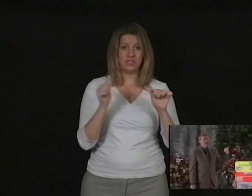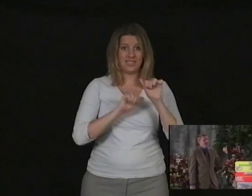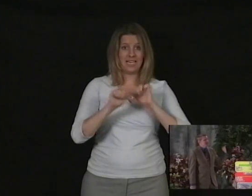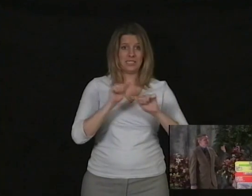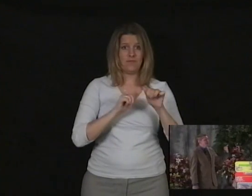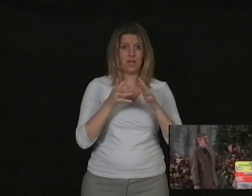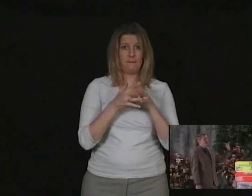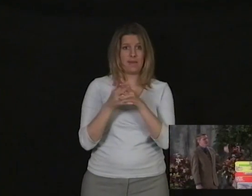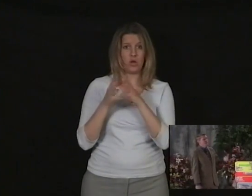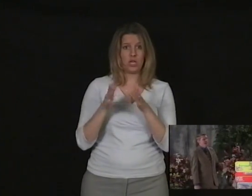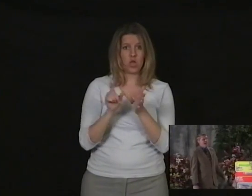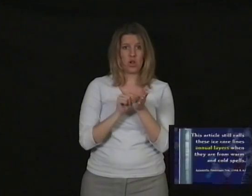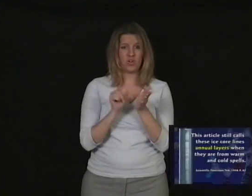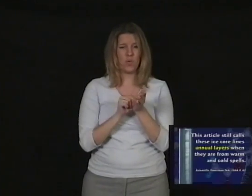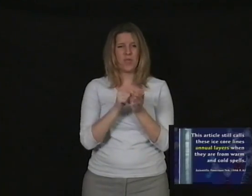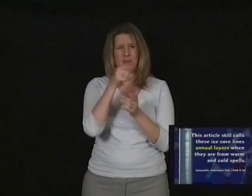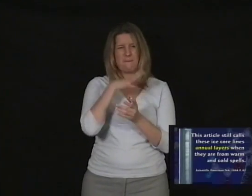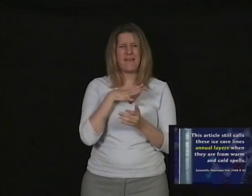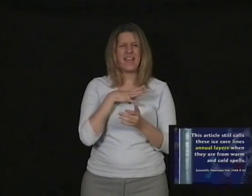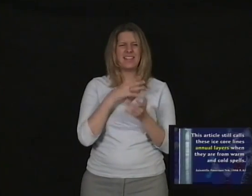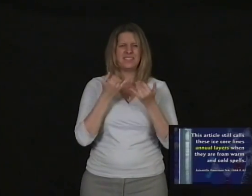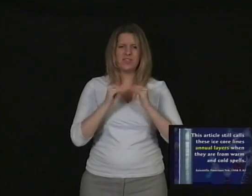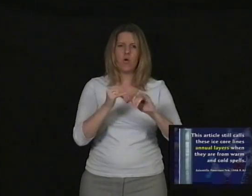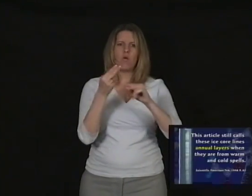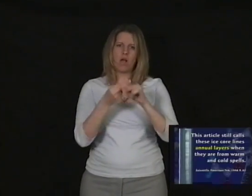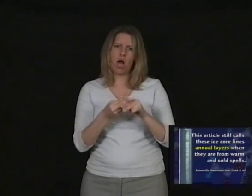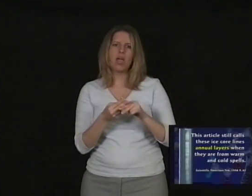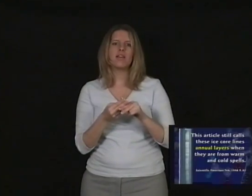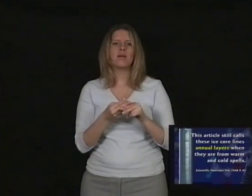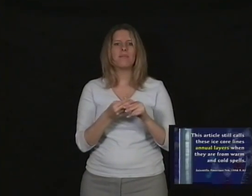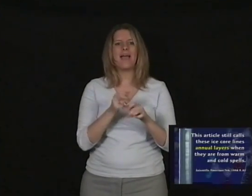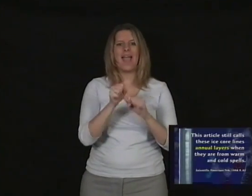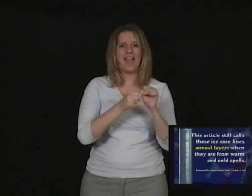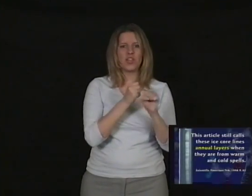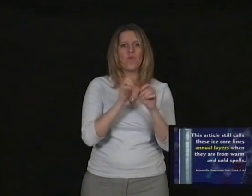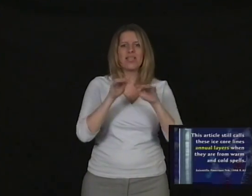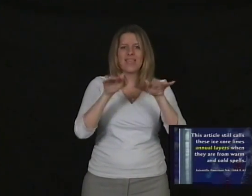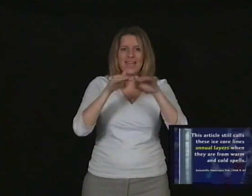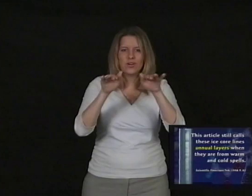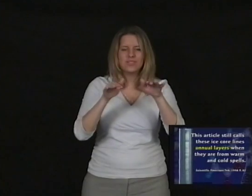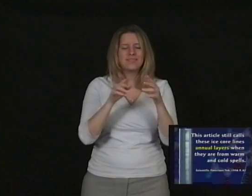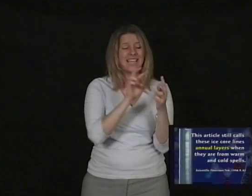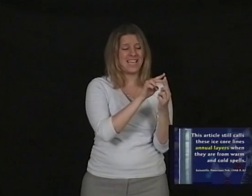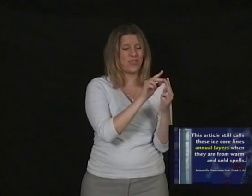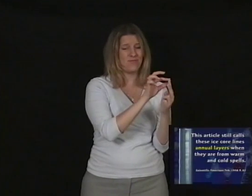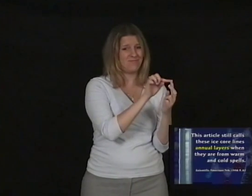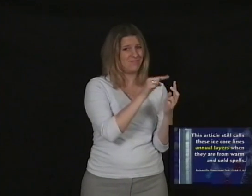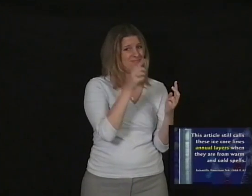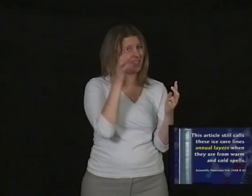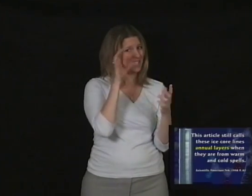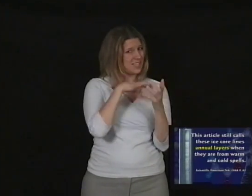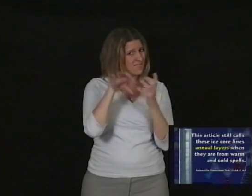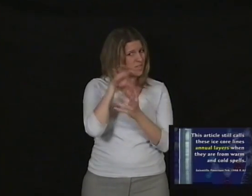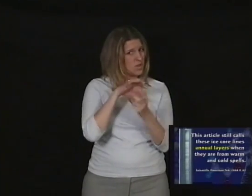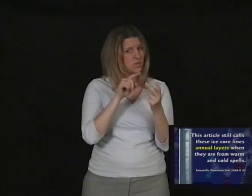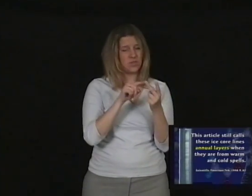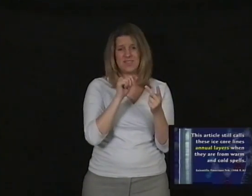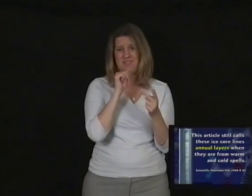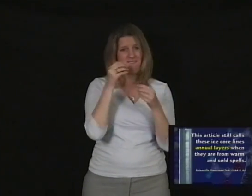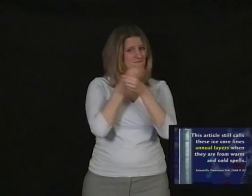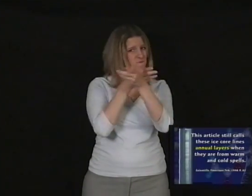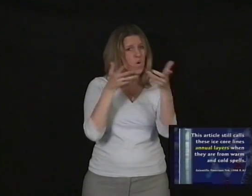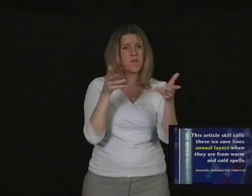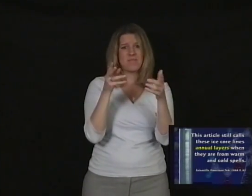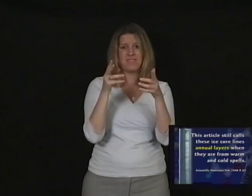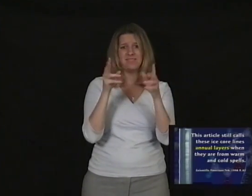American article where the guy is still calling them annual layers. Now, folks, either he's confused, or he's under-informed of